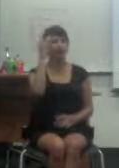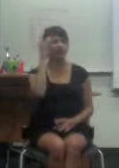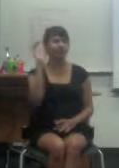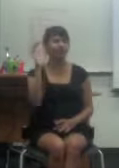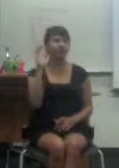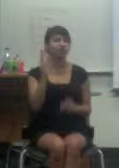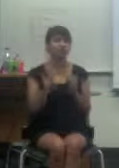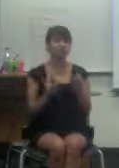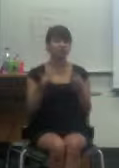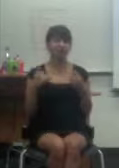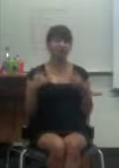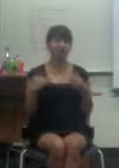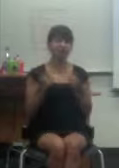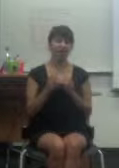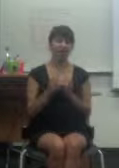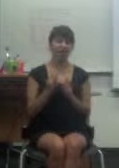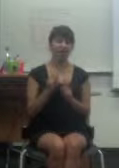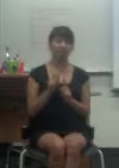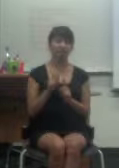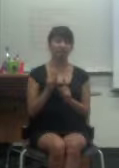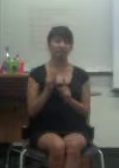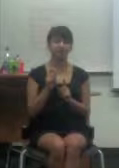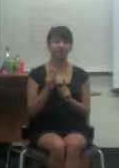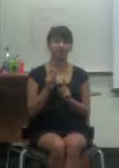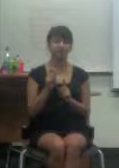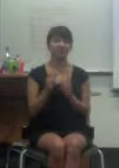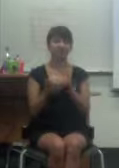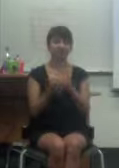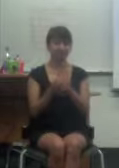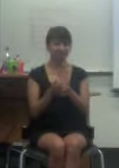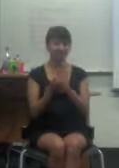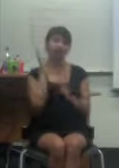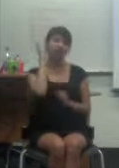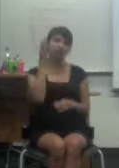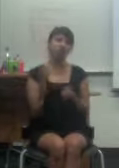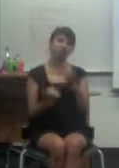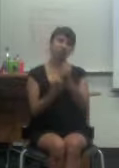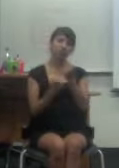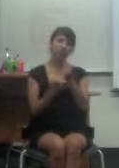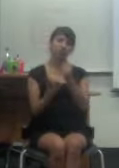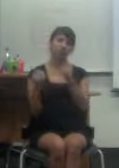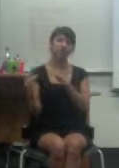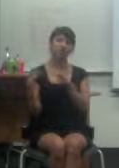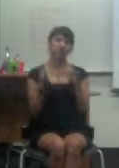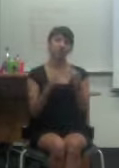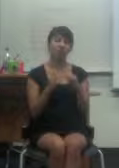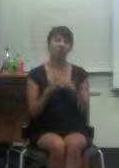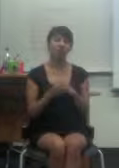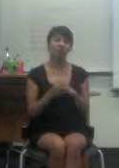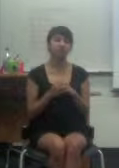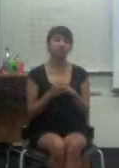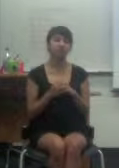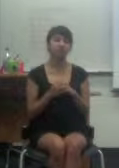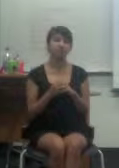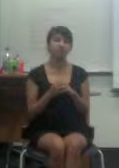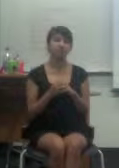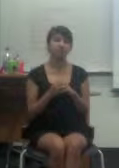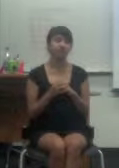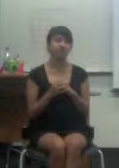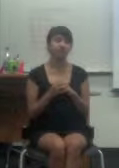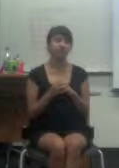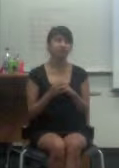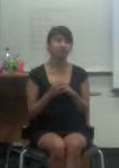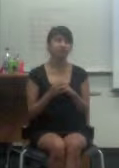can help support the Army. And I think also that it is against human